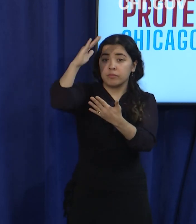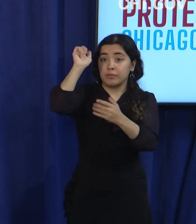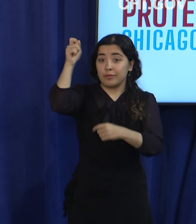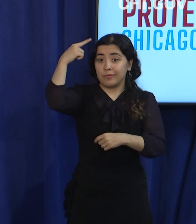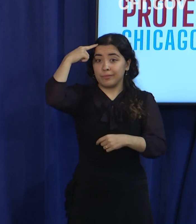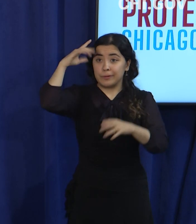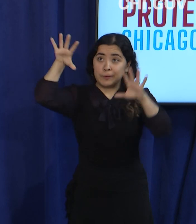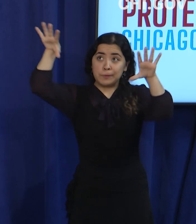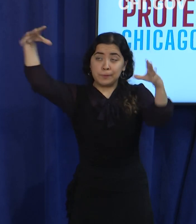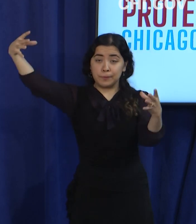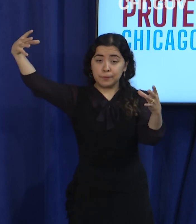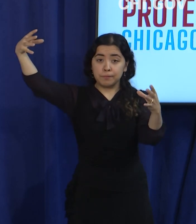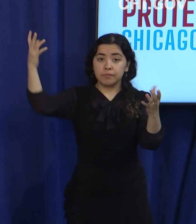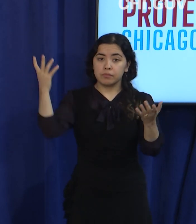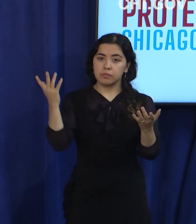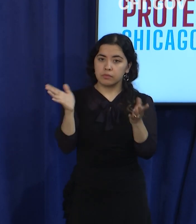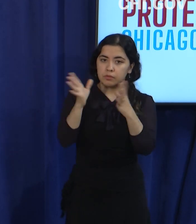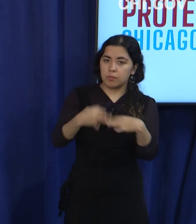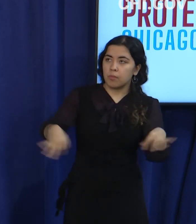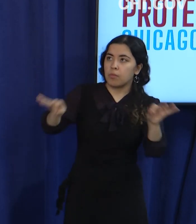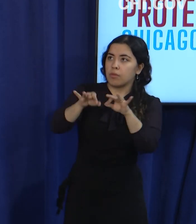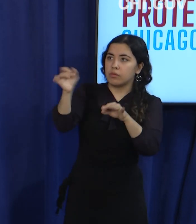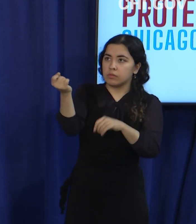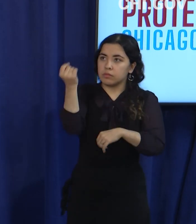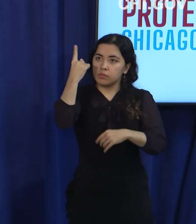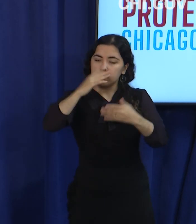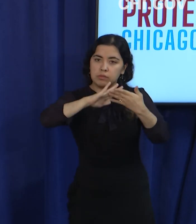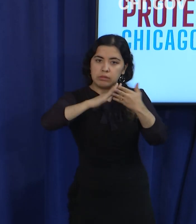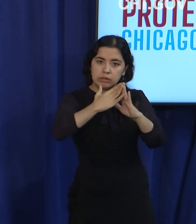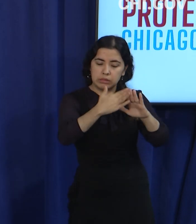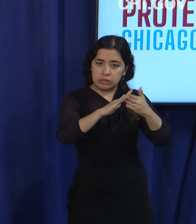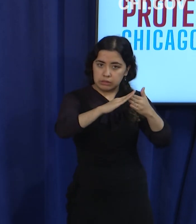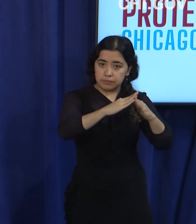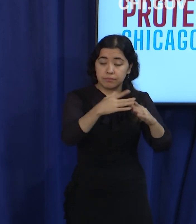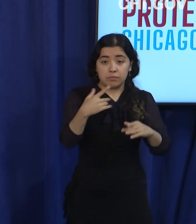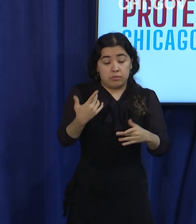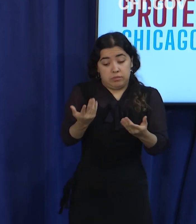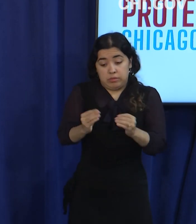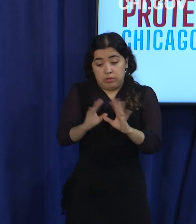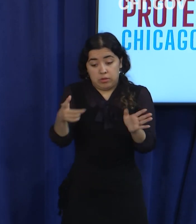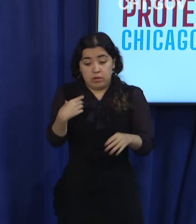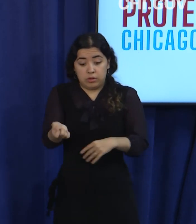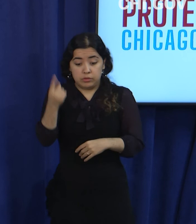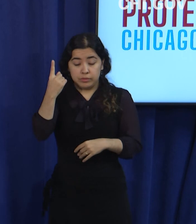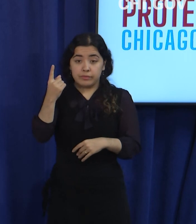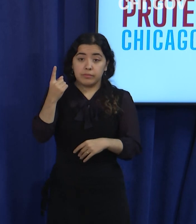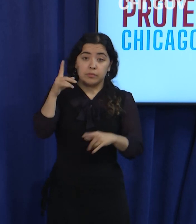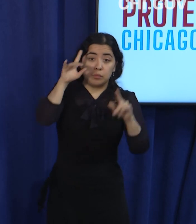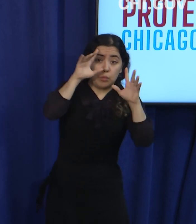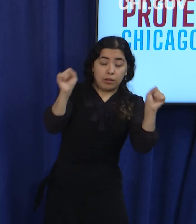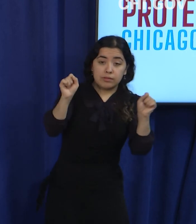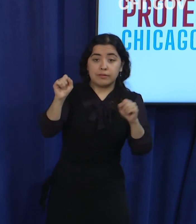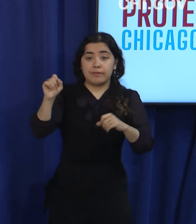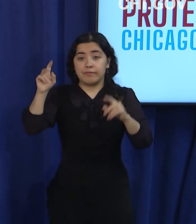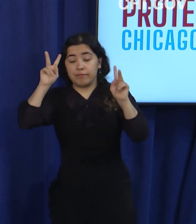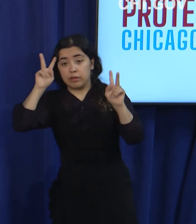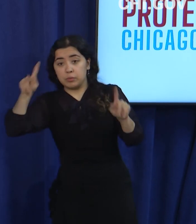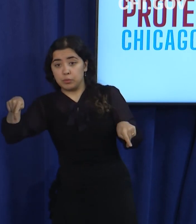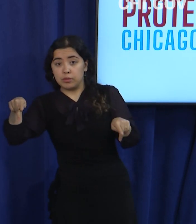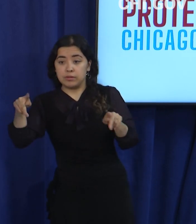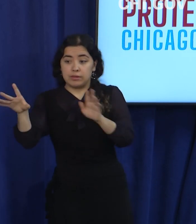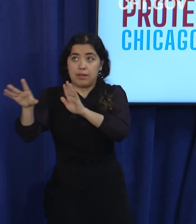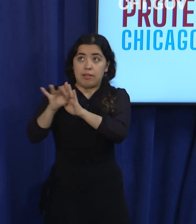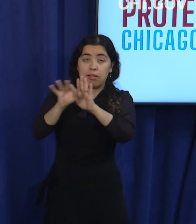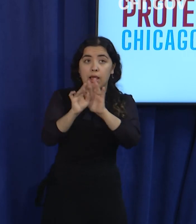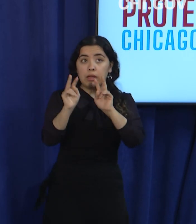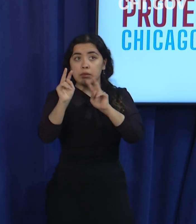out, it's very clear to me that the president-elect and the vice president-elect understand that his cabinet must